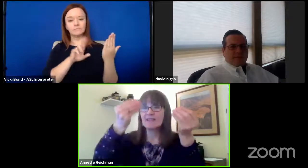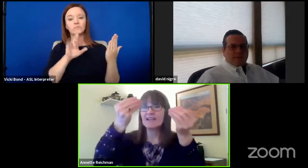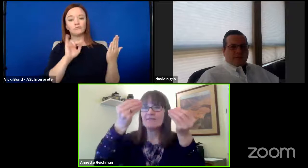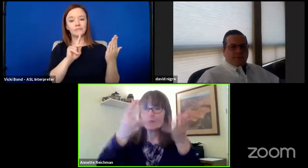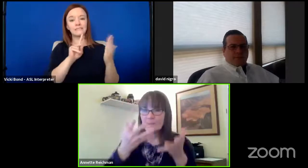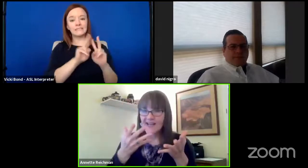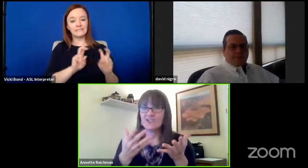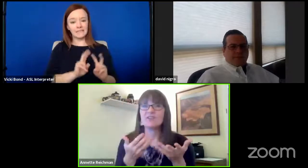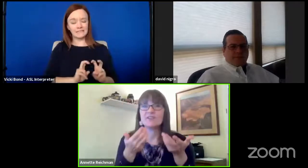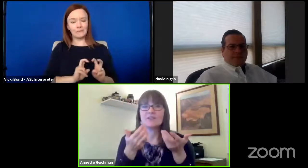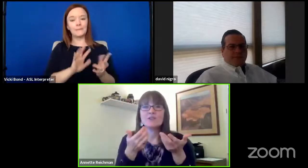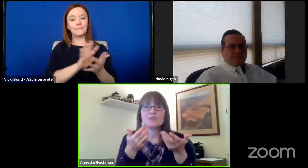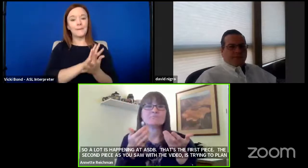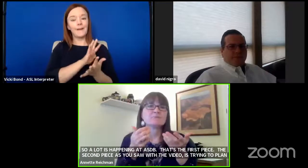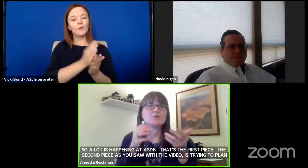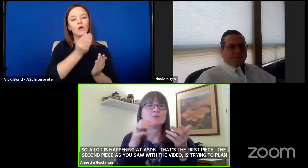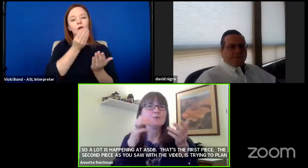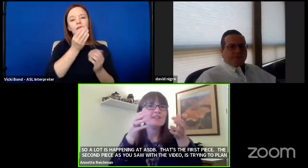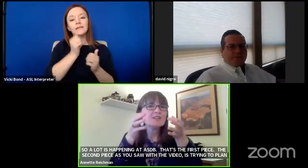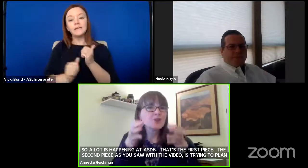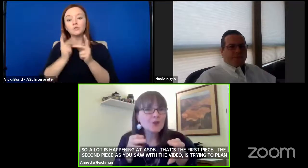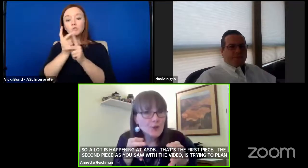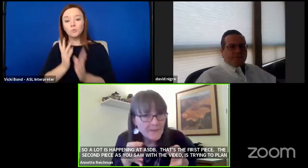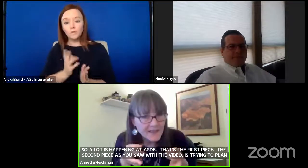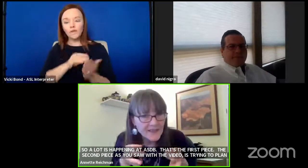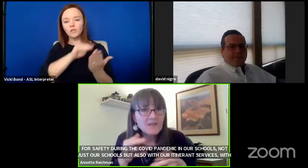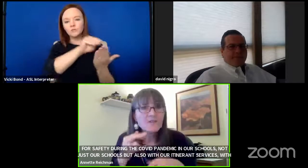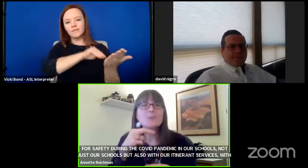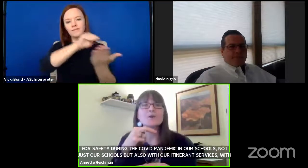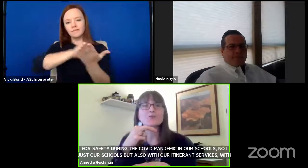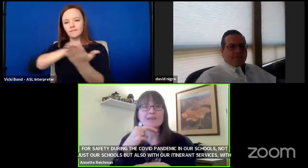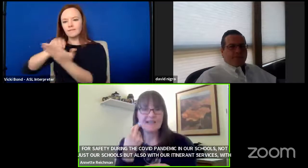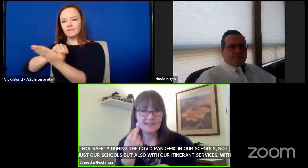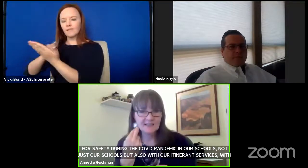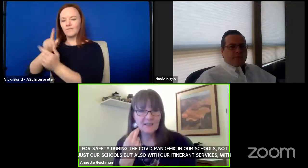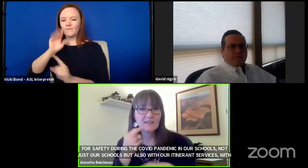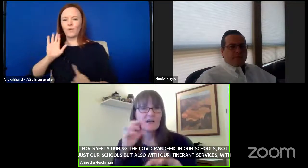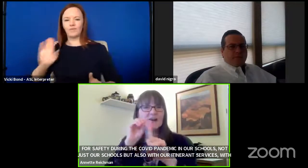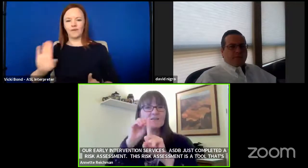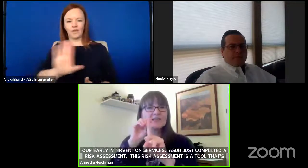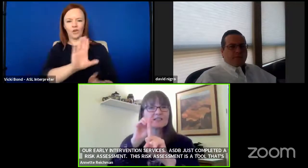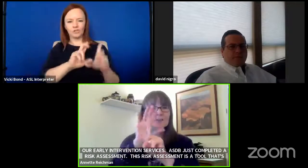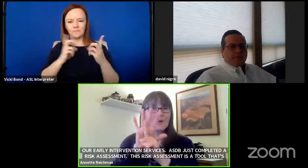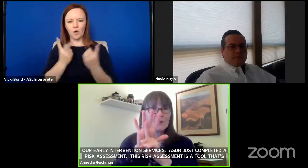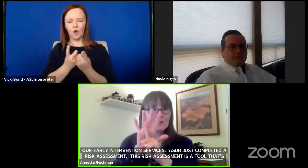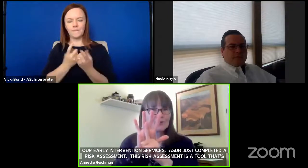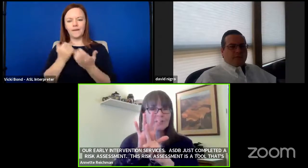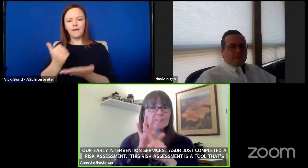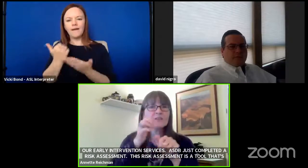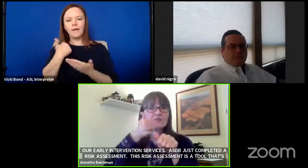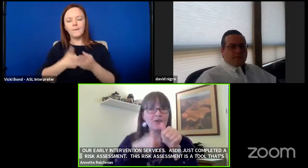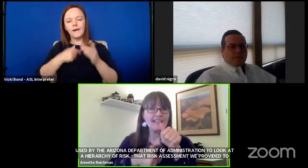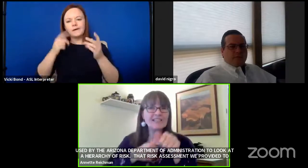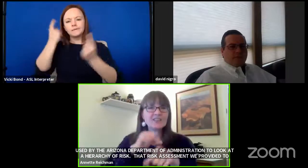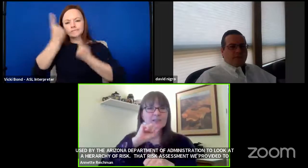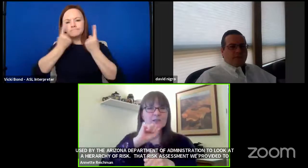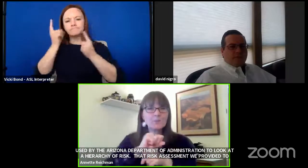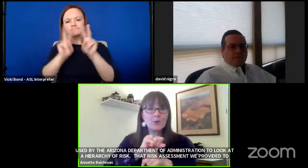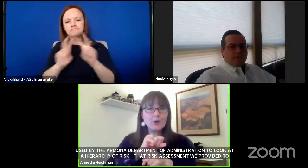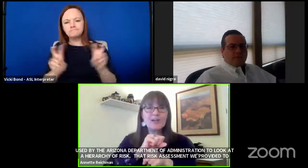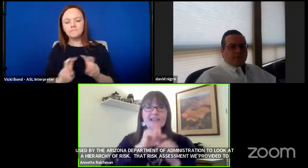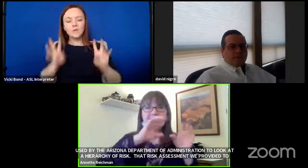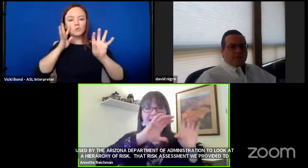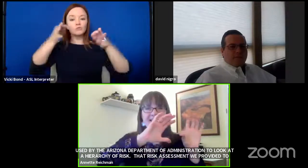filled out information to determine the risk of exposure for